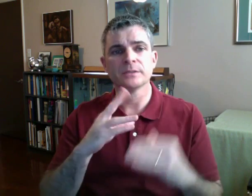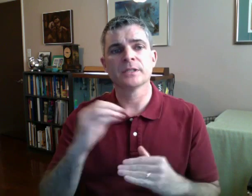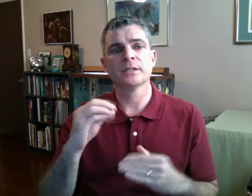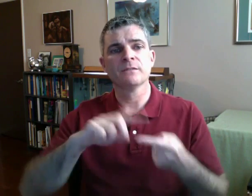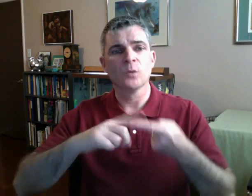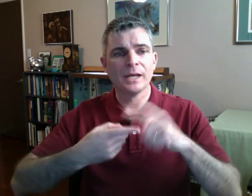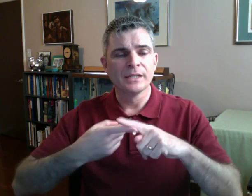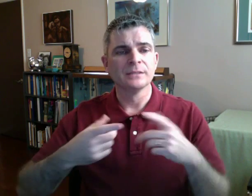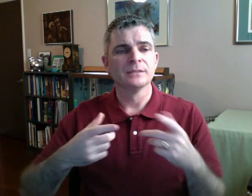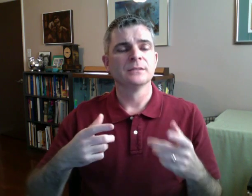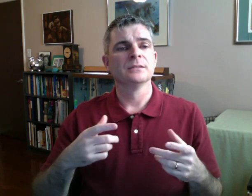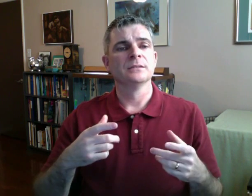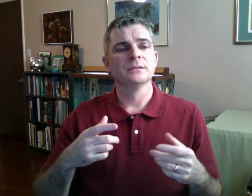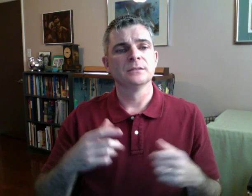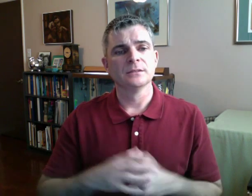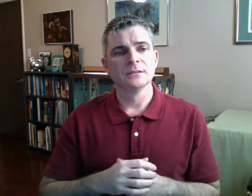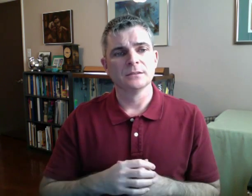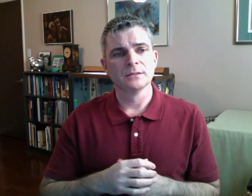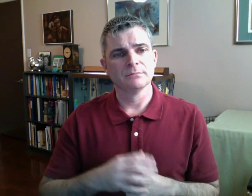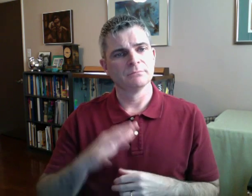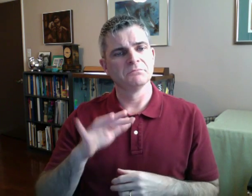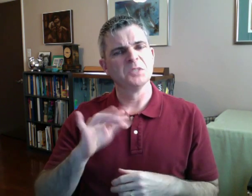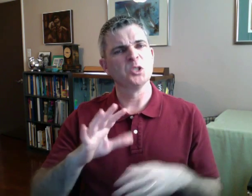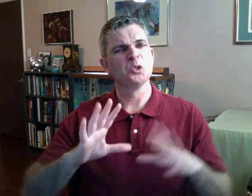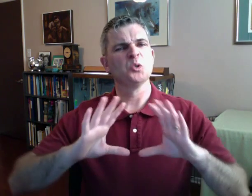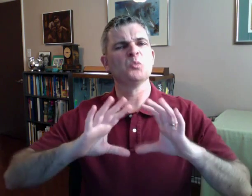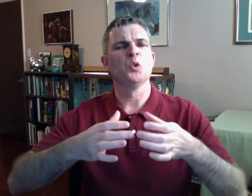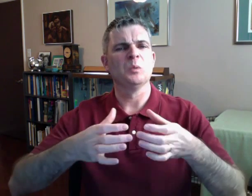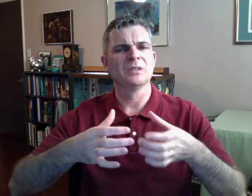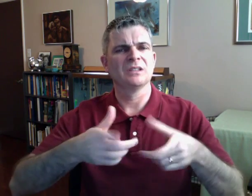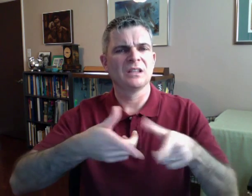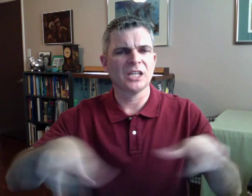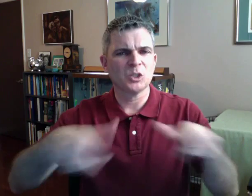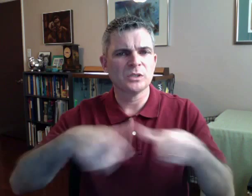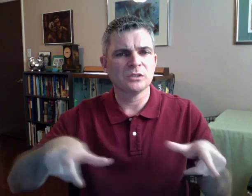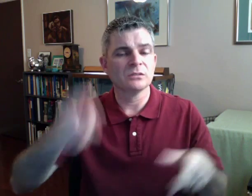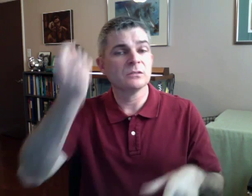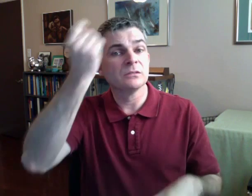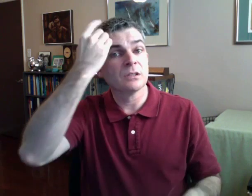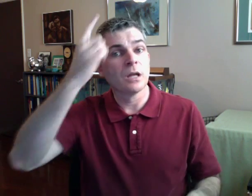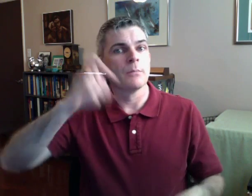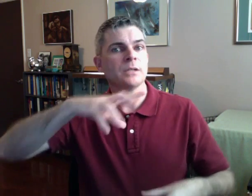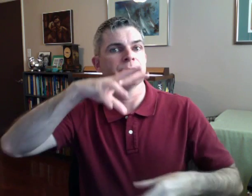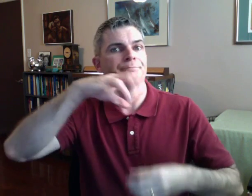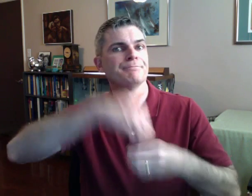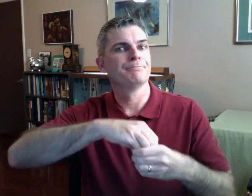This is group-minded. One must be a member of the group who engaged in this register.